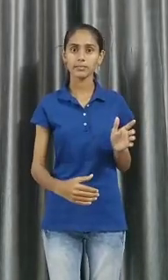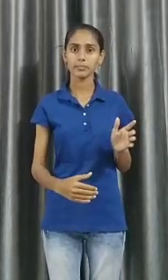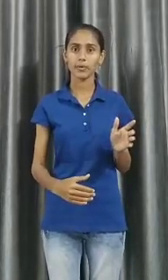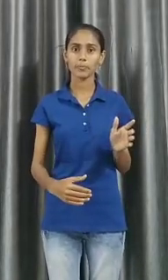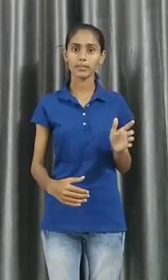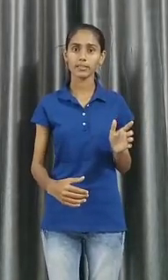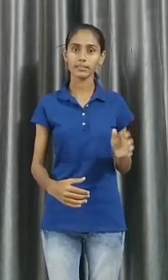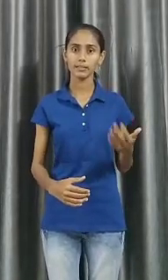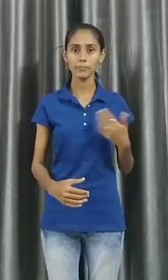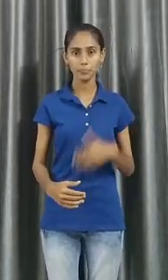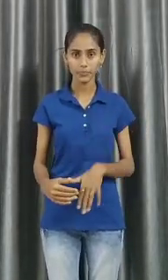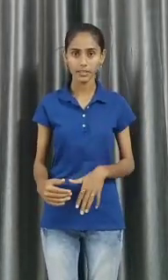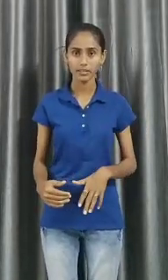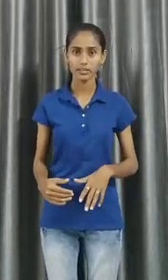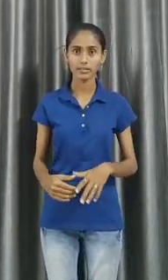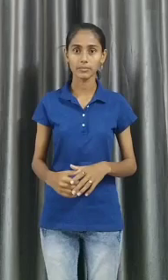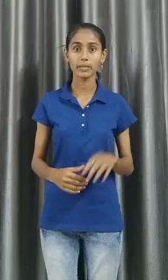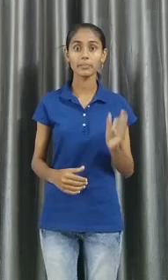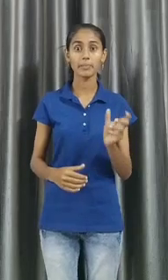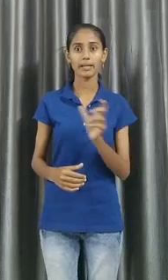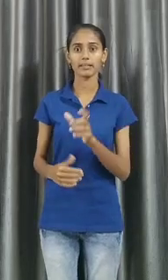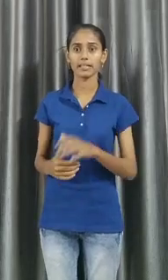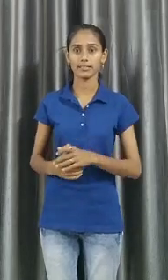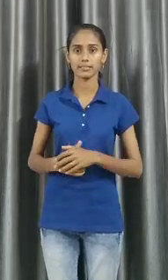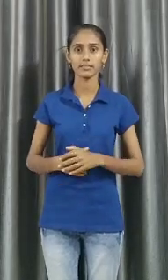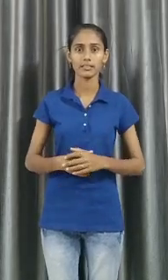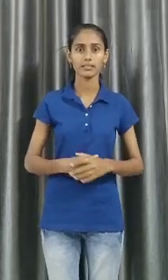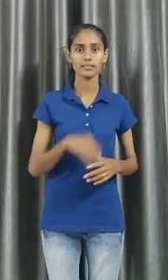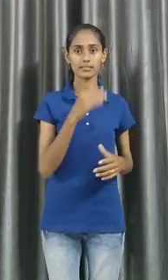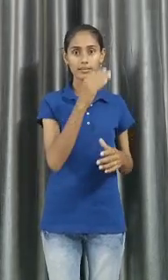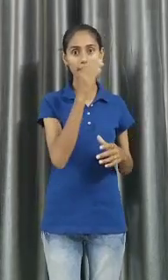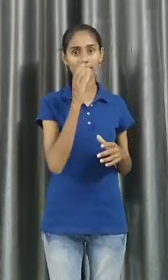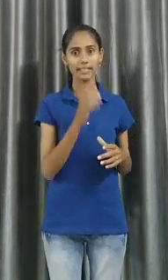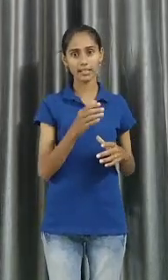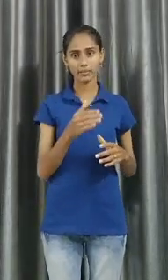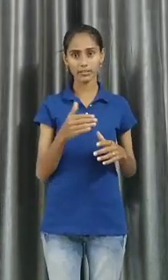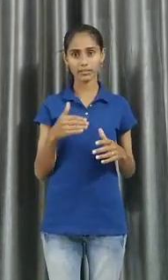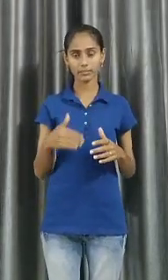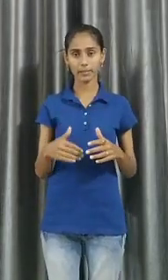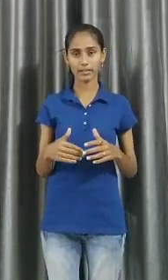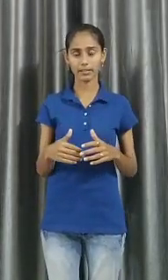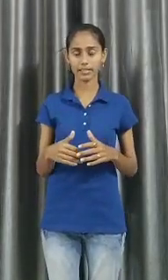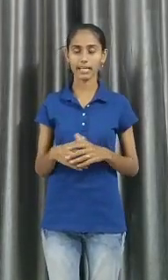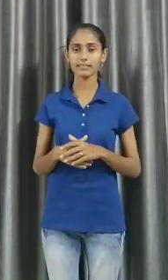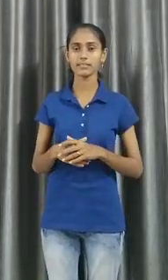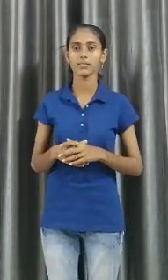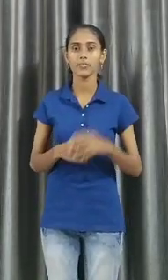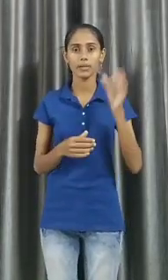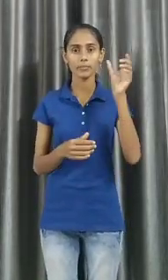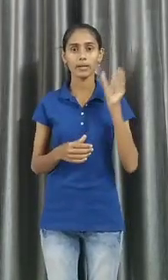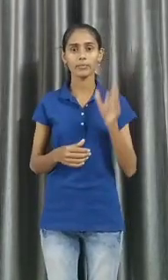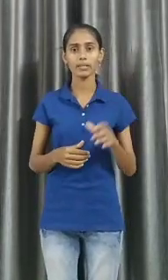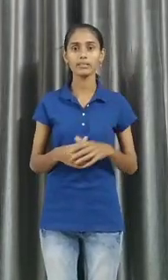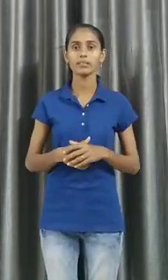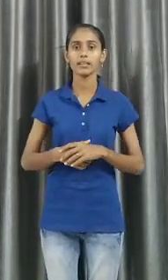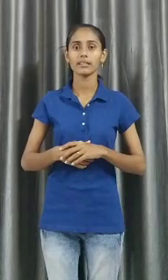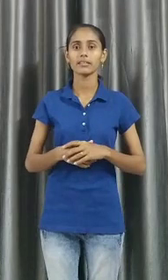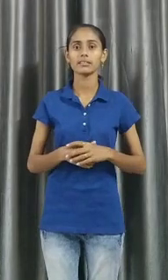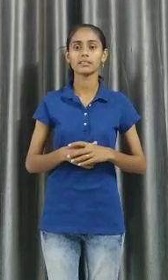the property in baby parent class. This is the multi-level class one by one, and